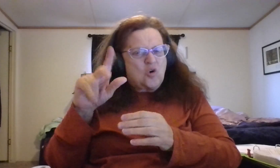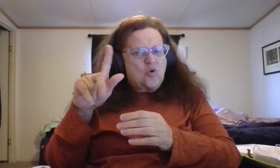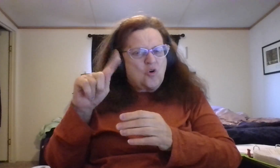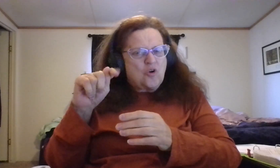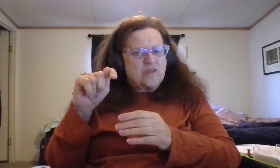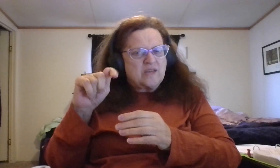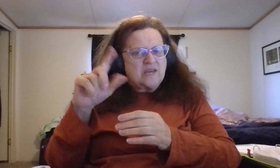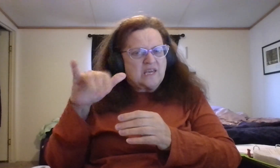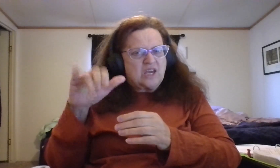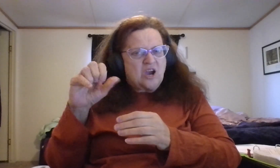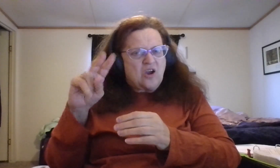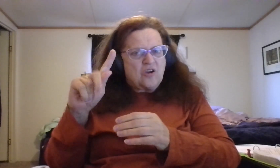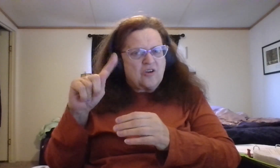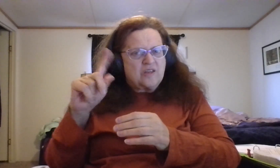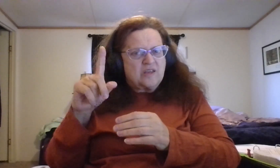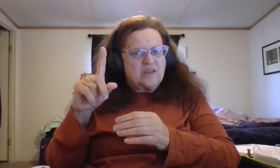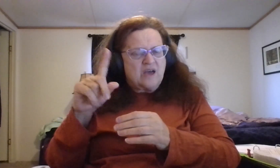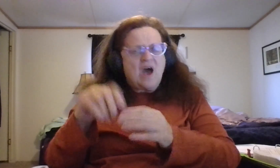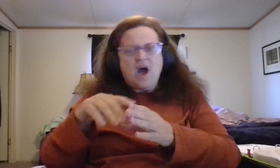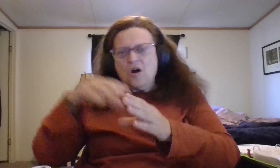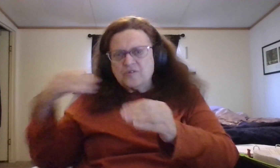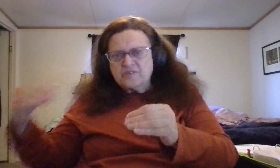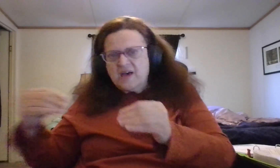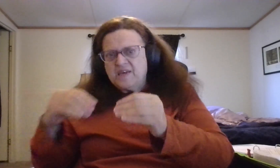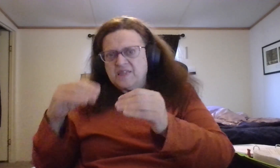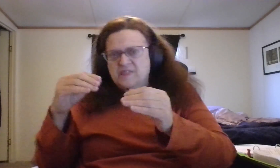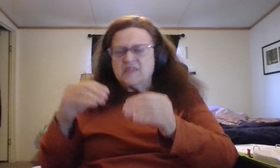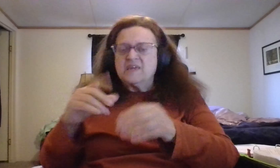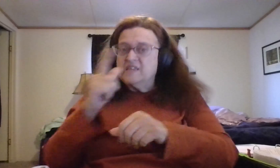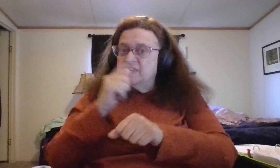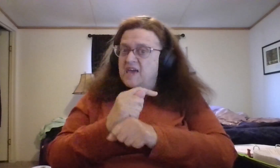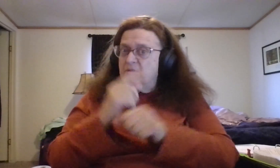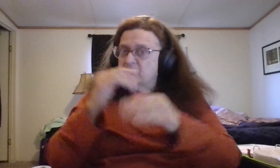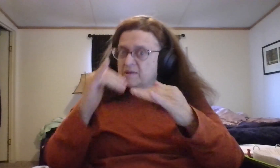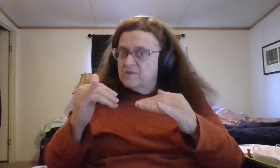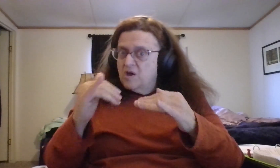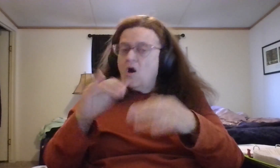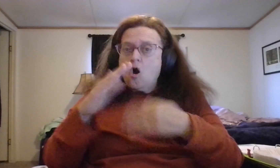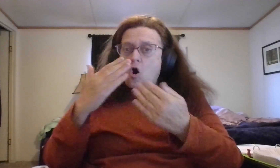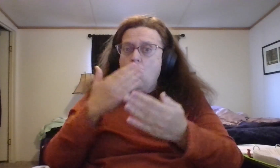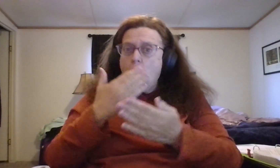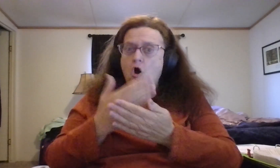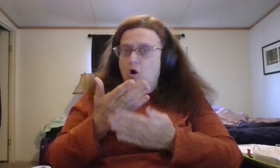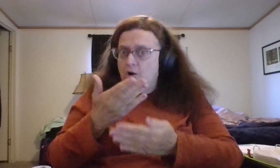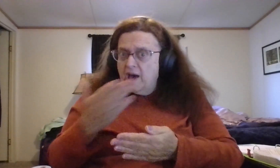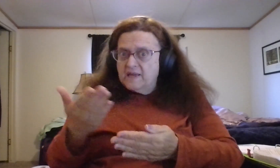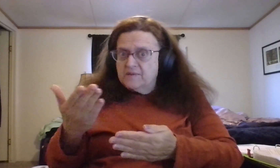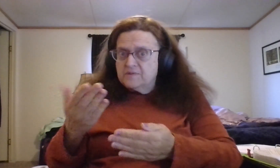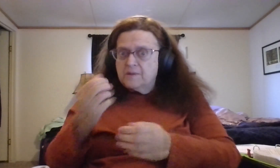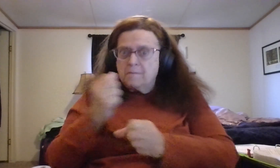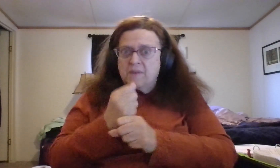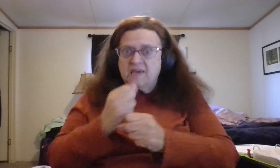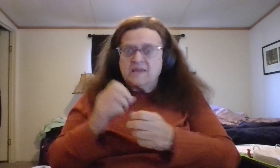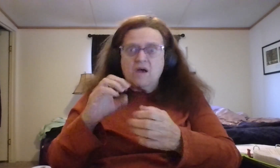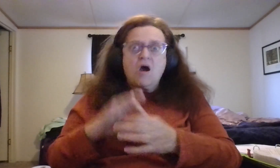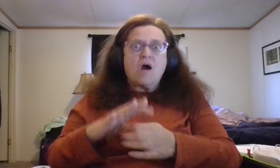the tabernacle tent, all items were made of common bronze,